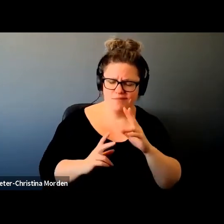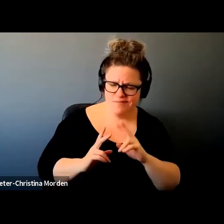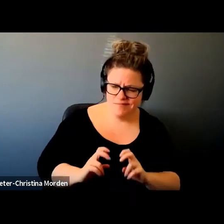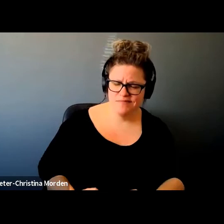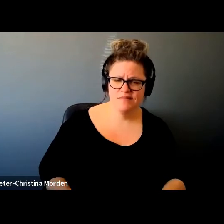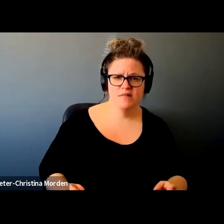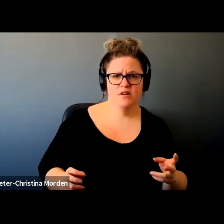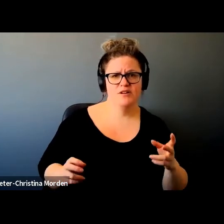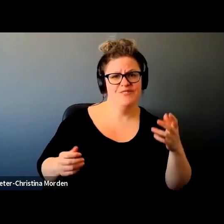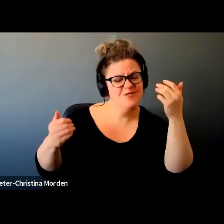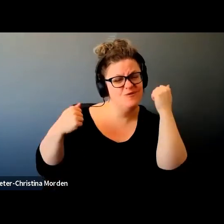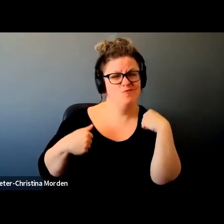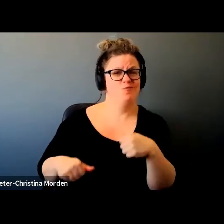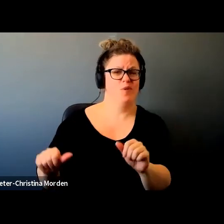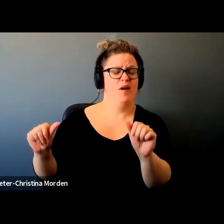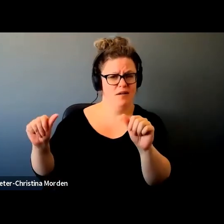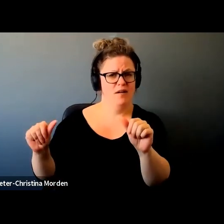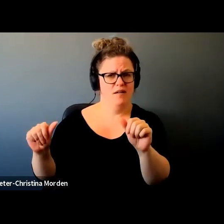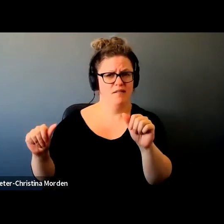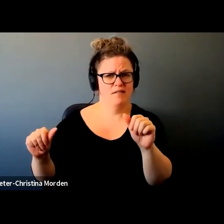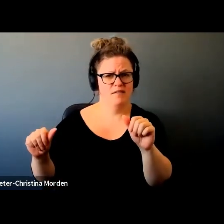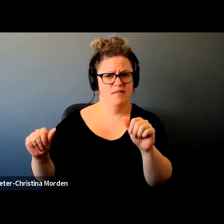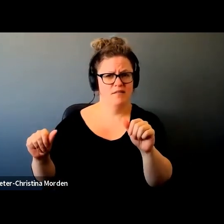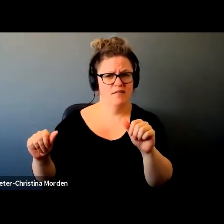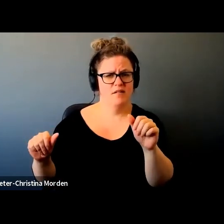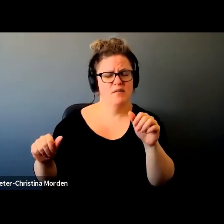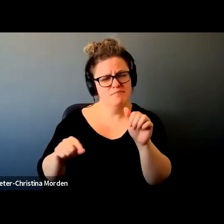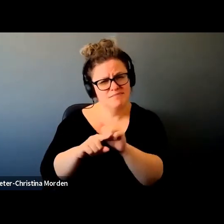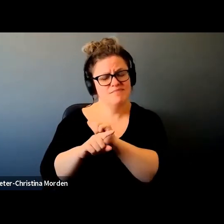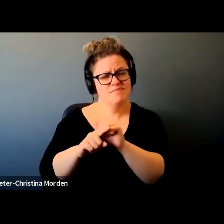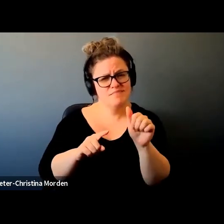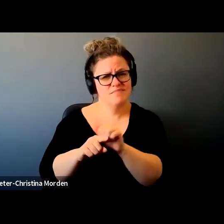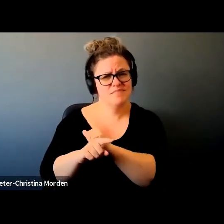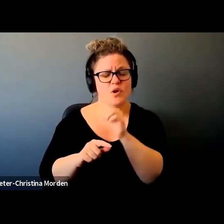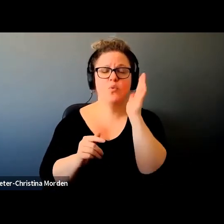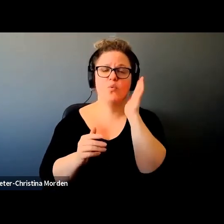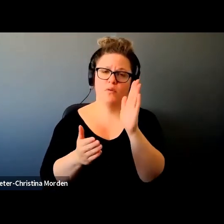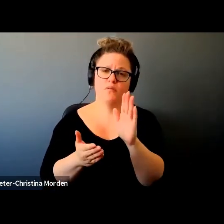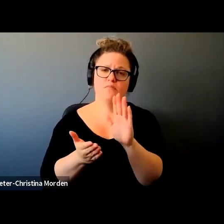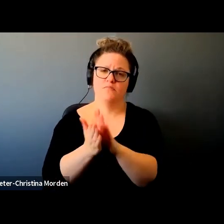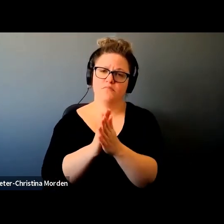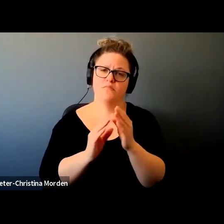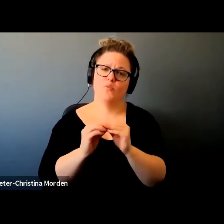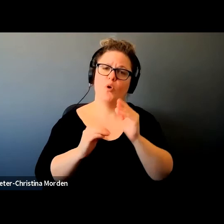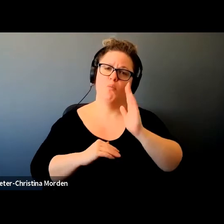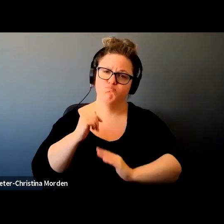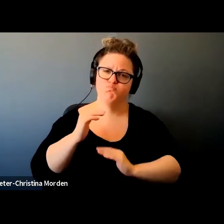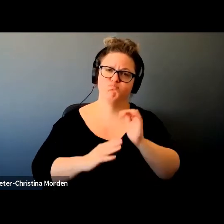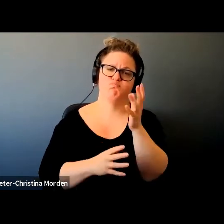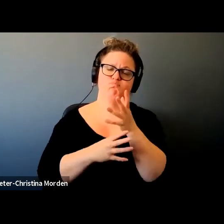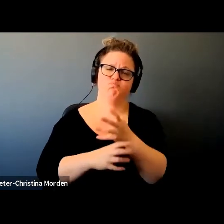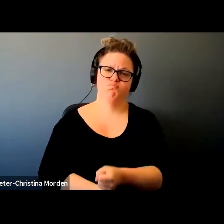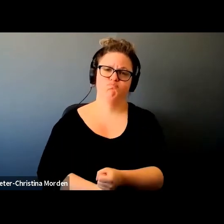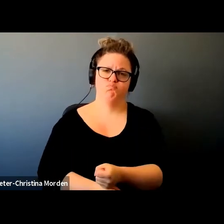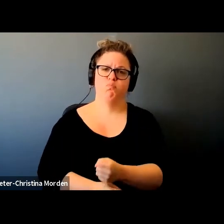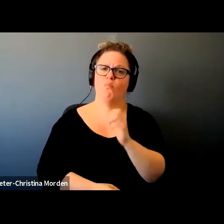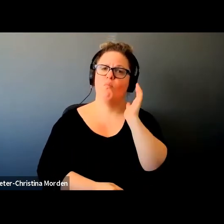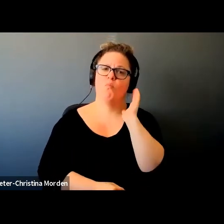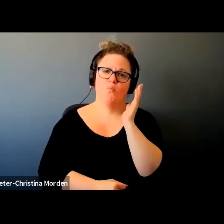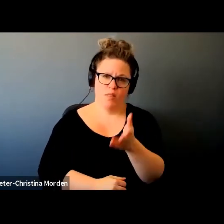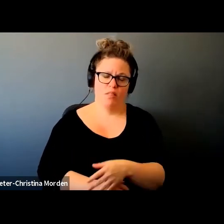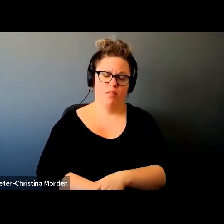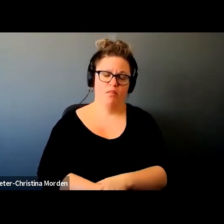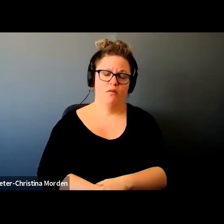put yourself out there, the more comfortable and confident you're going to become with that